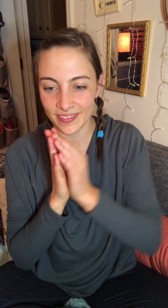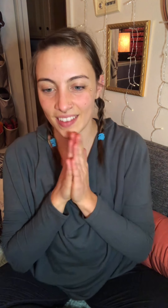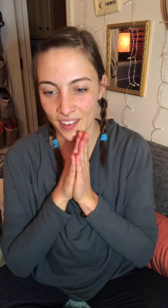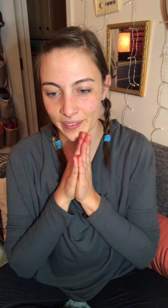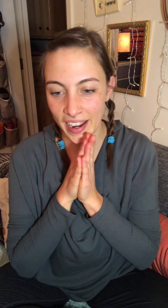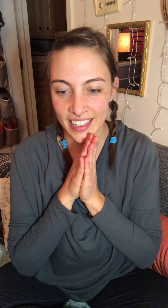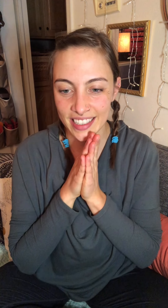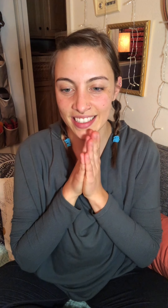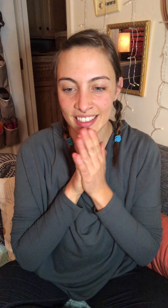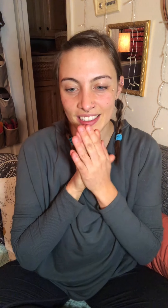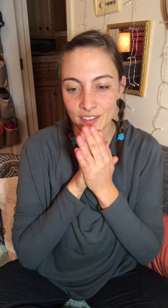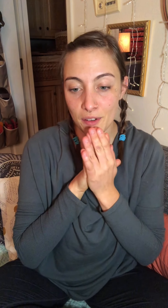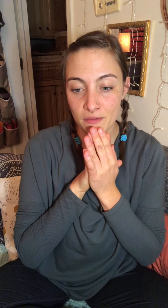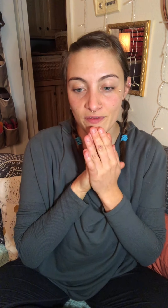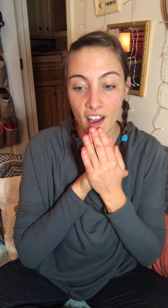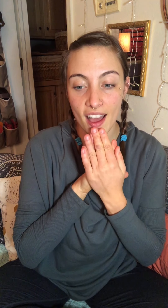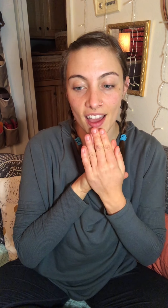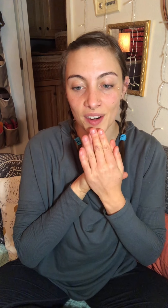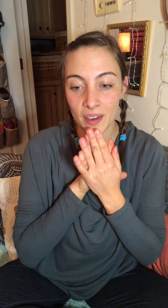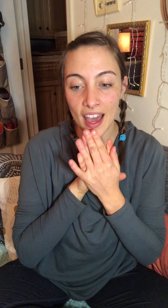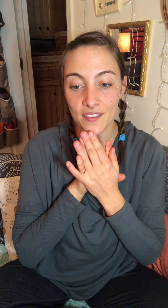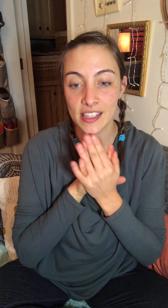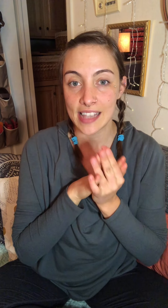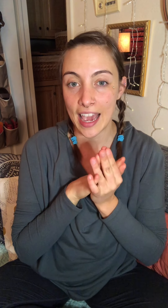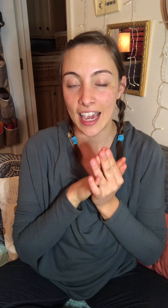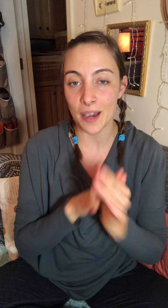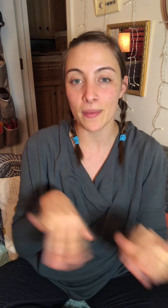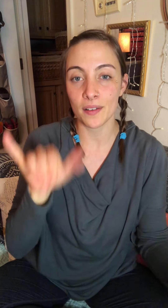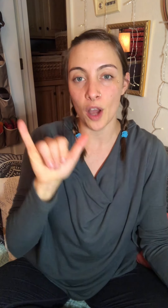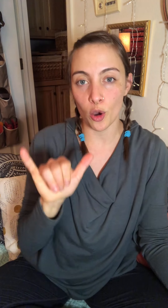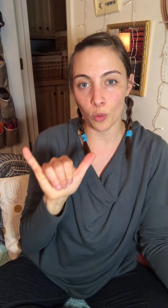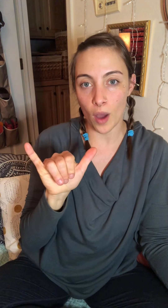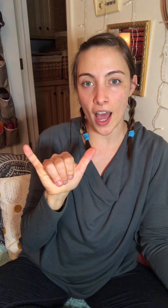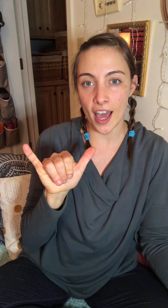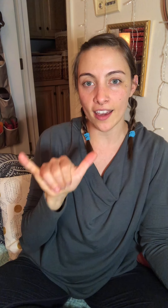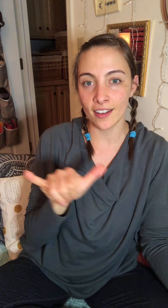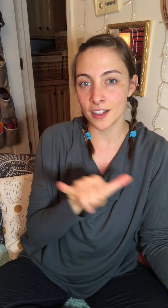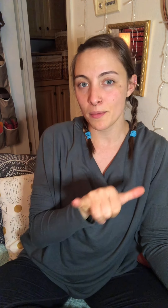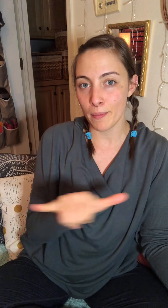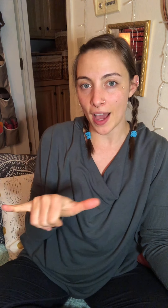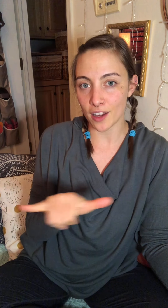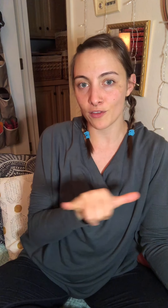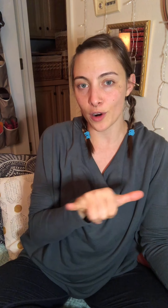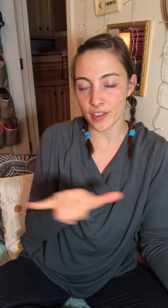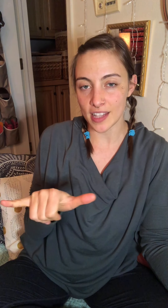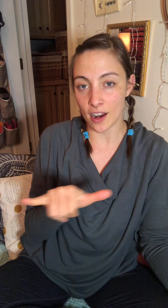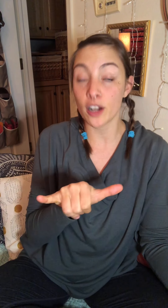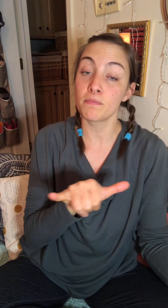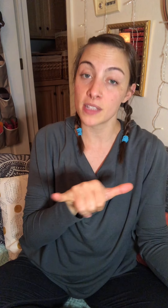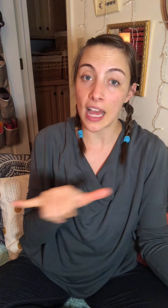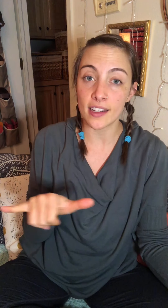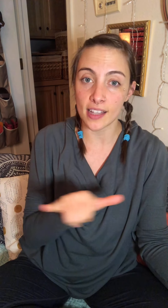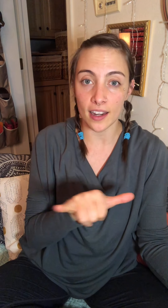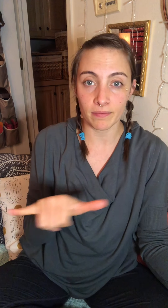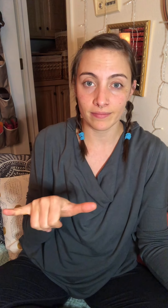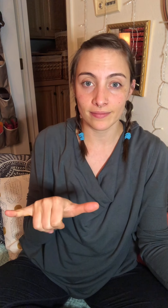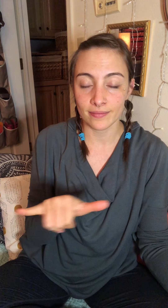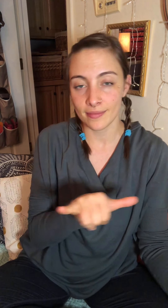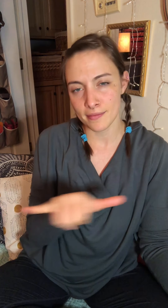All right, from fun we have same, a Y, back and forth, side to side,